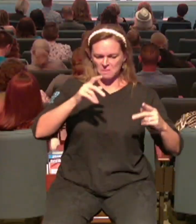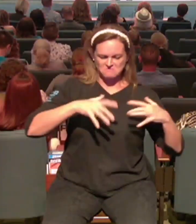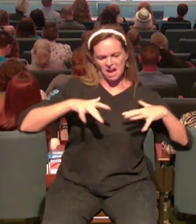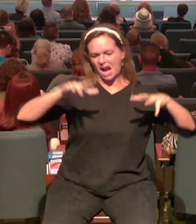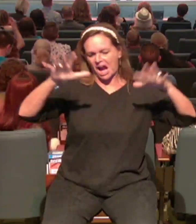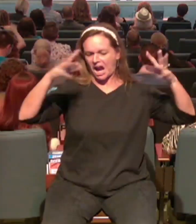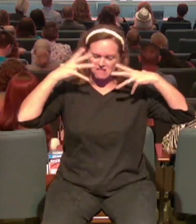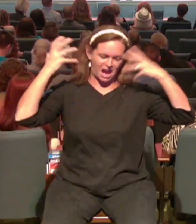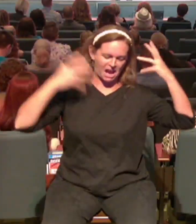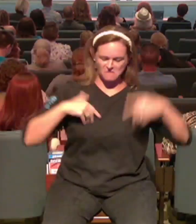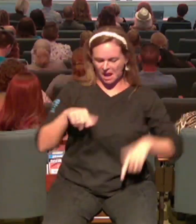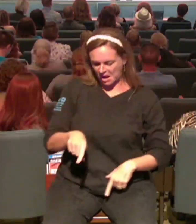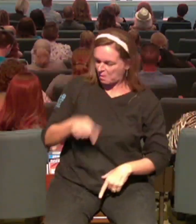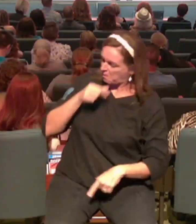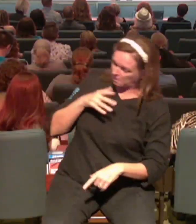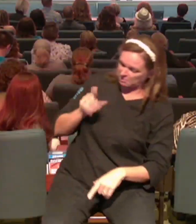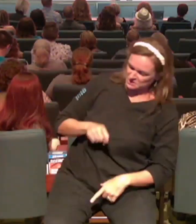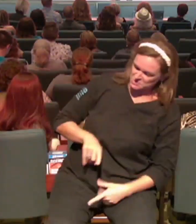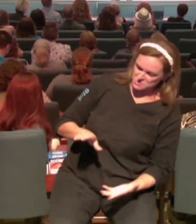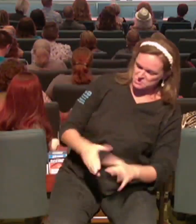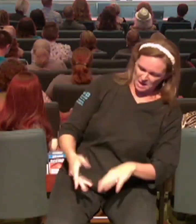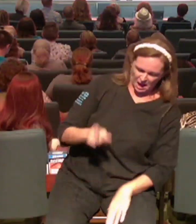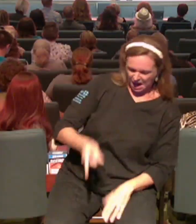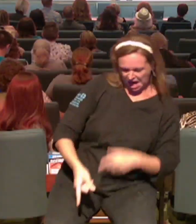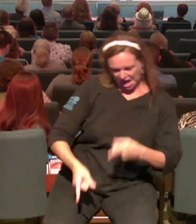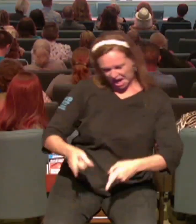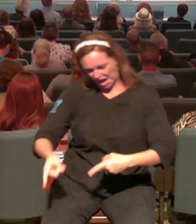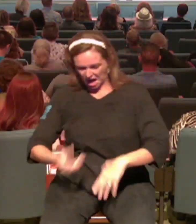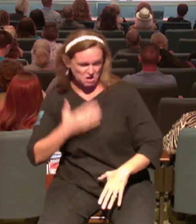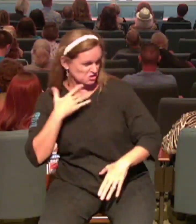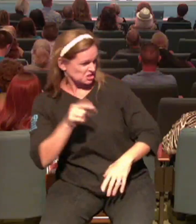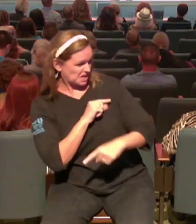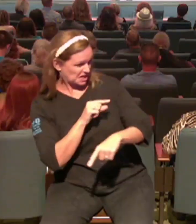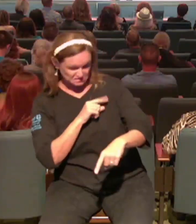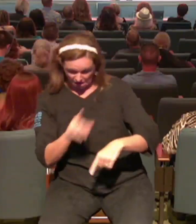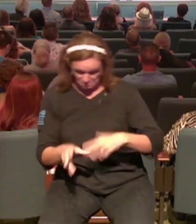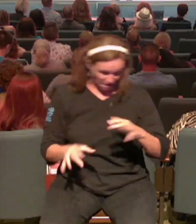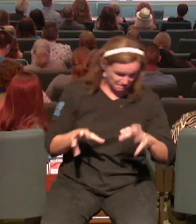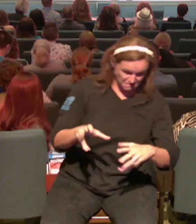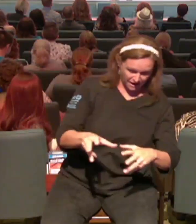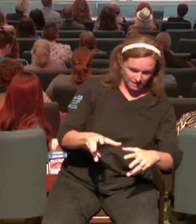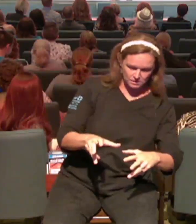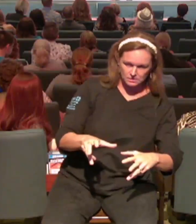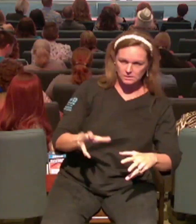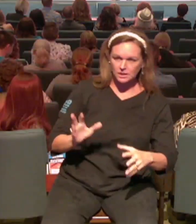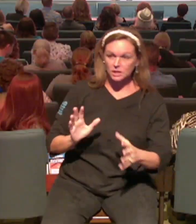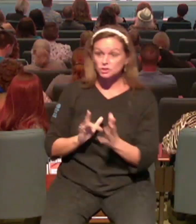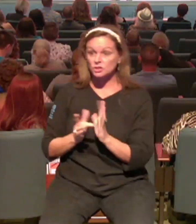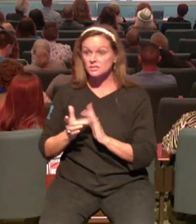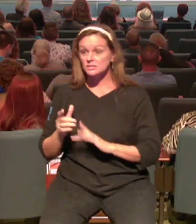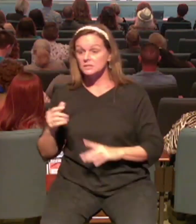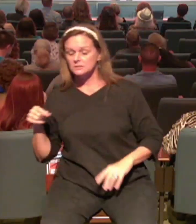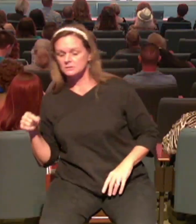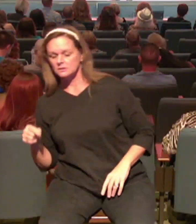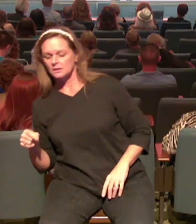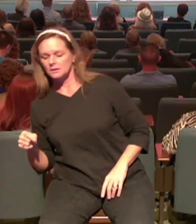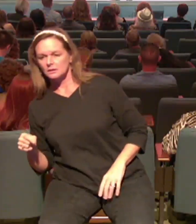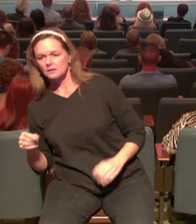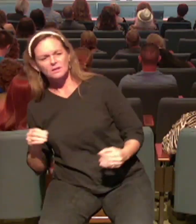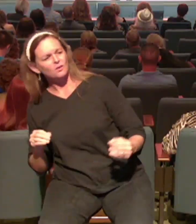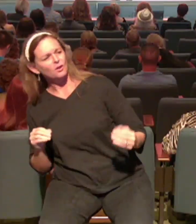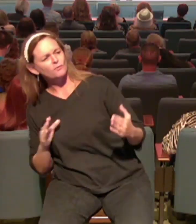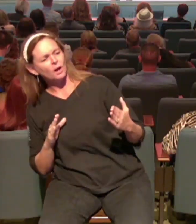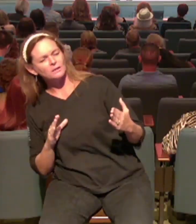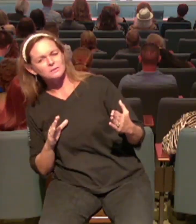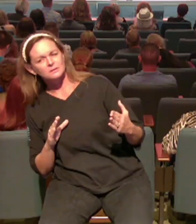voice of Christ. The critics were condemning and convicting, and Christ was confronting with compassion. He